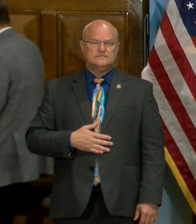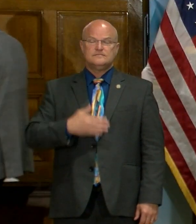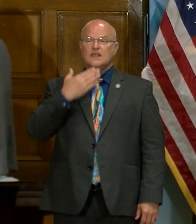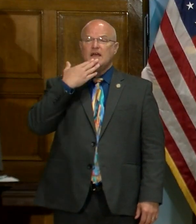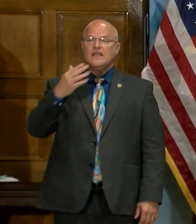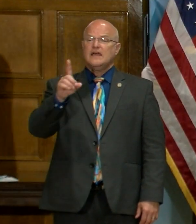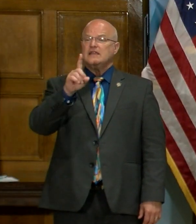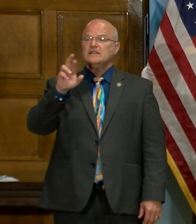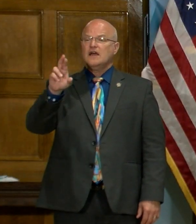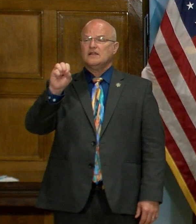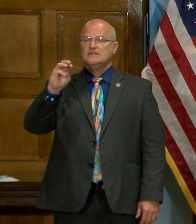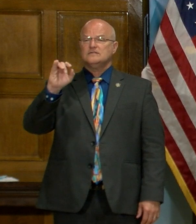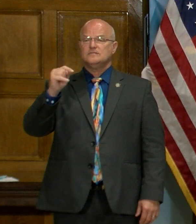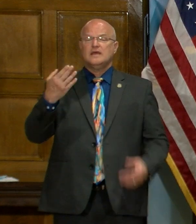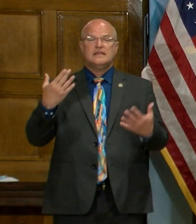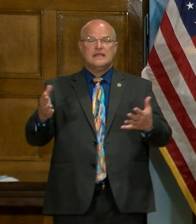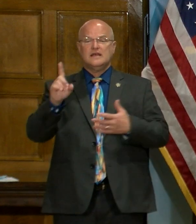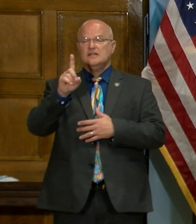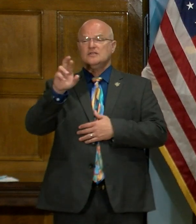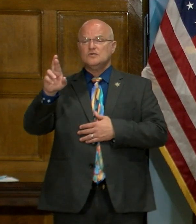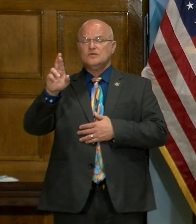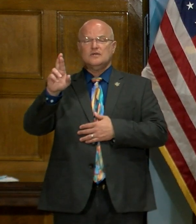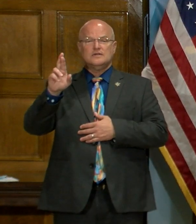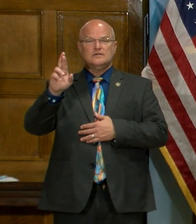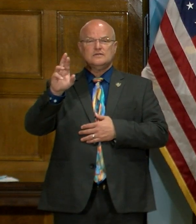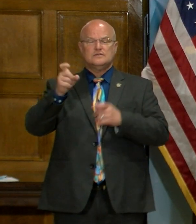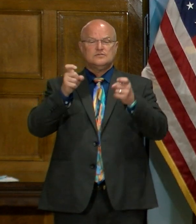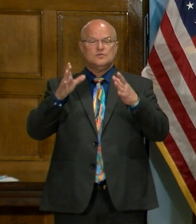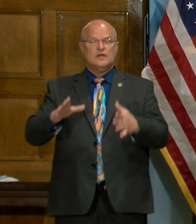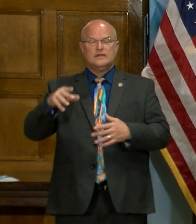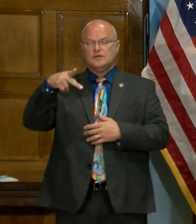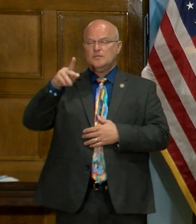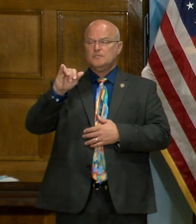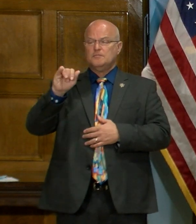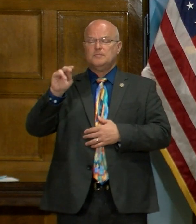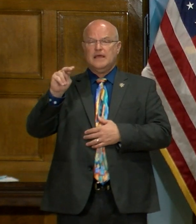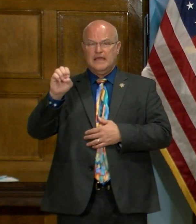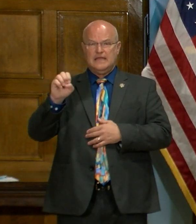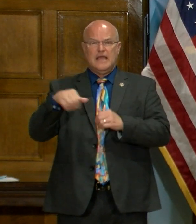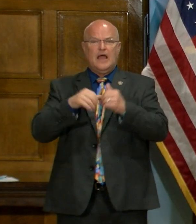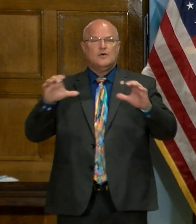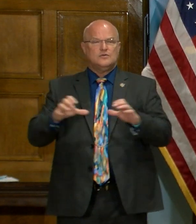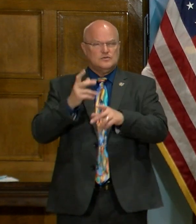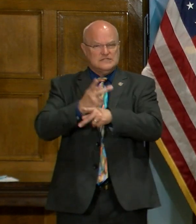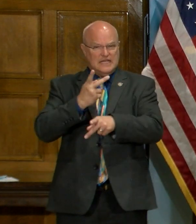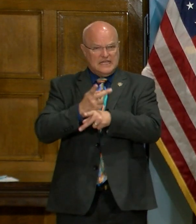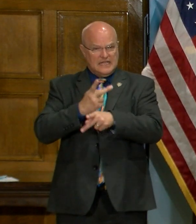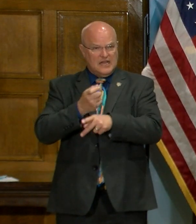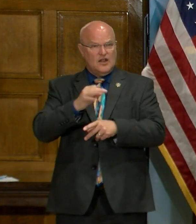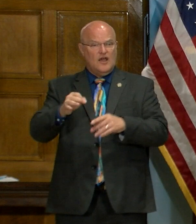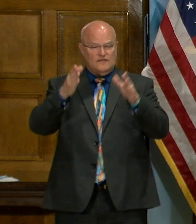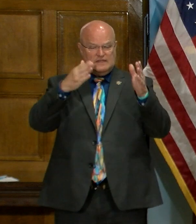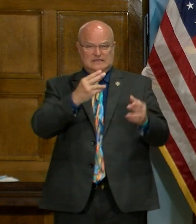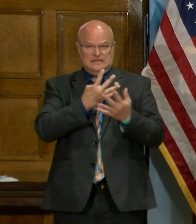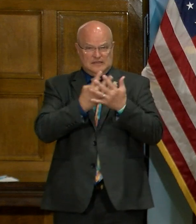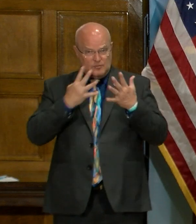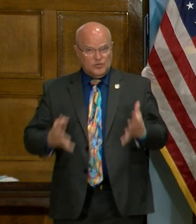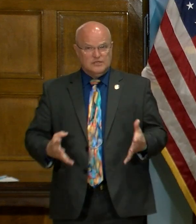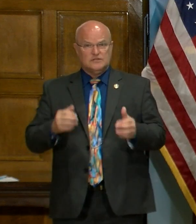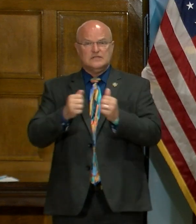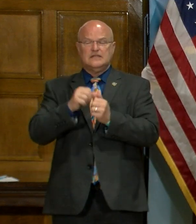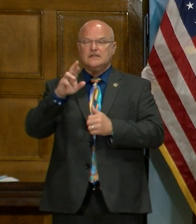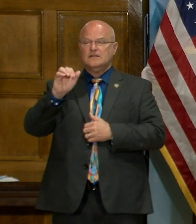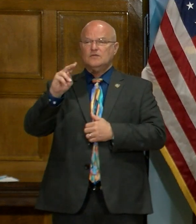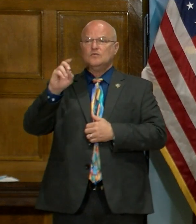Thank you, Dr. Smith. And now, Director Payne, if you could come and give an update on how we're taking care of the inmates in